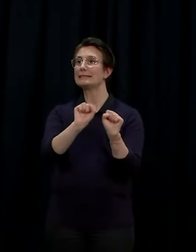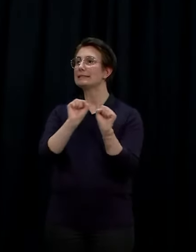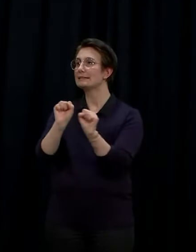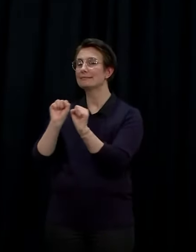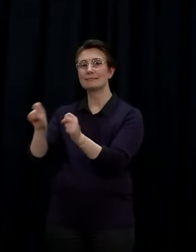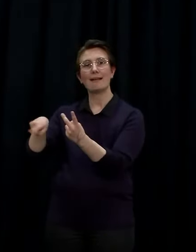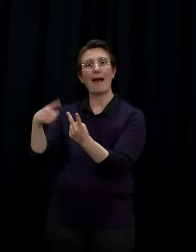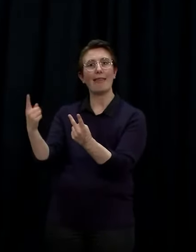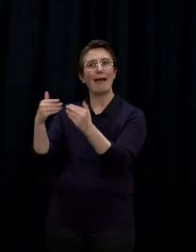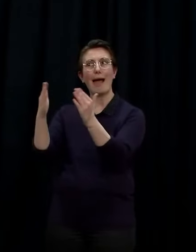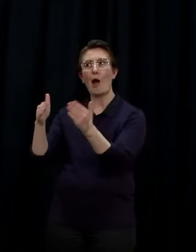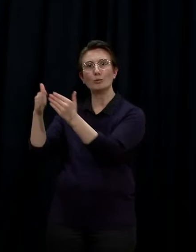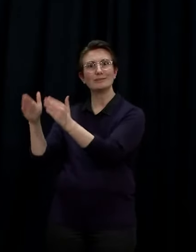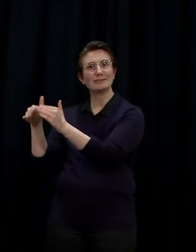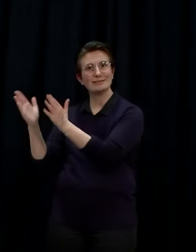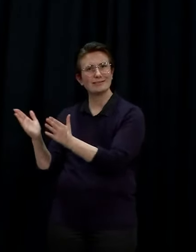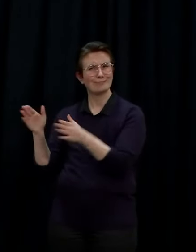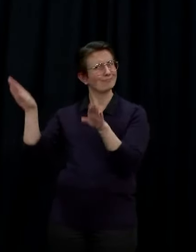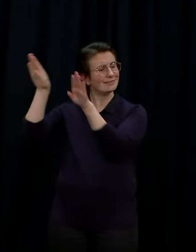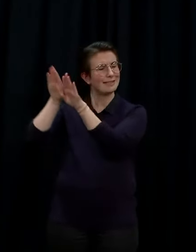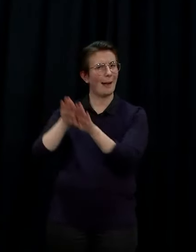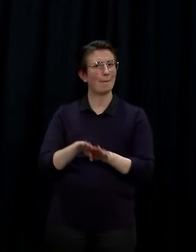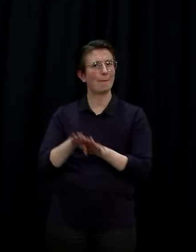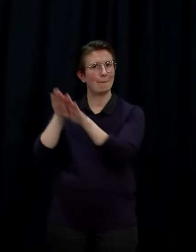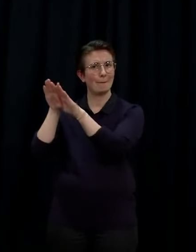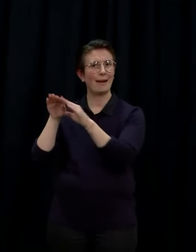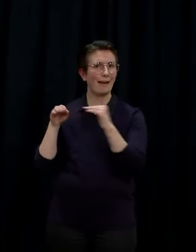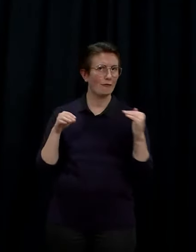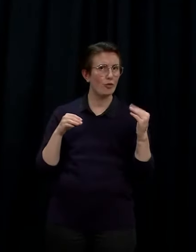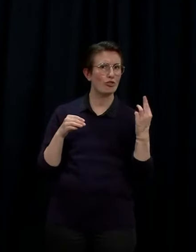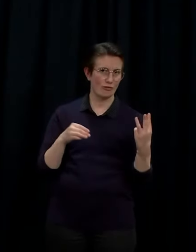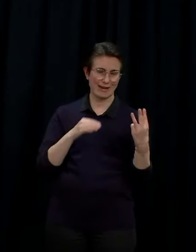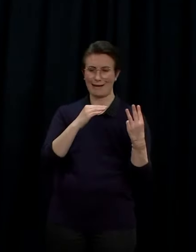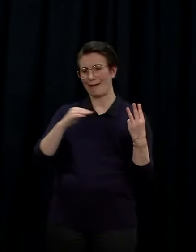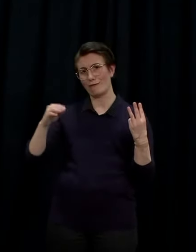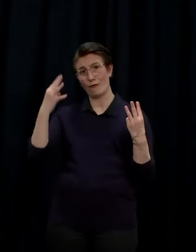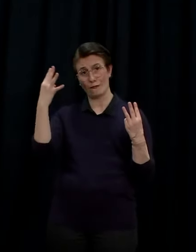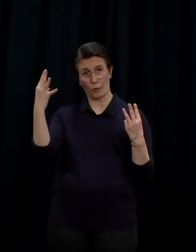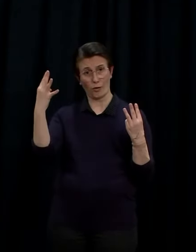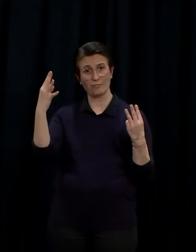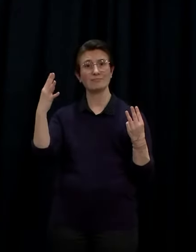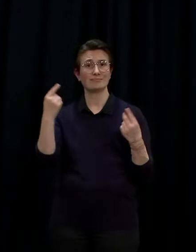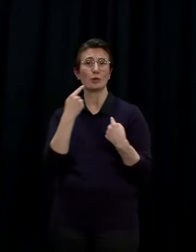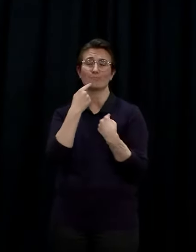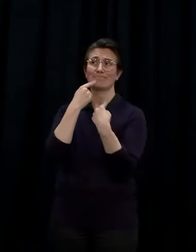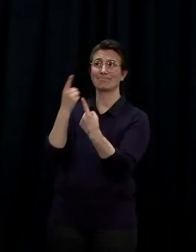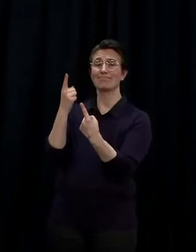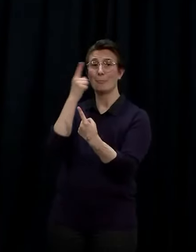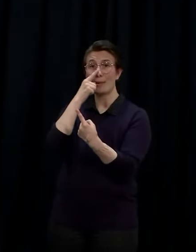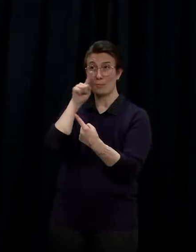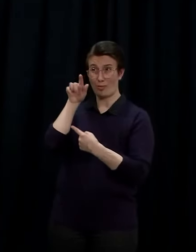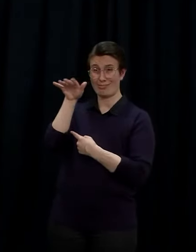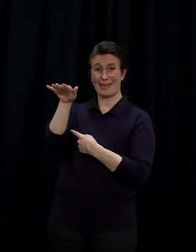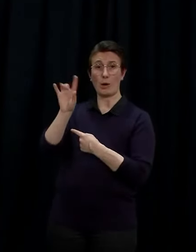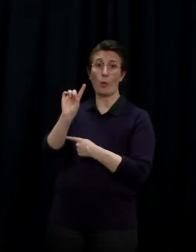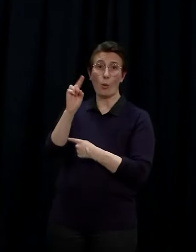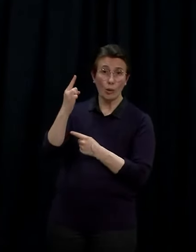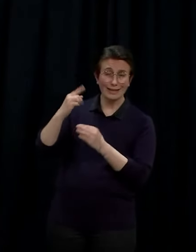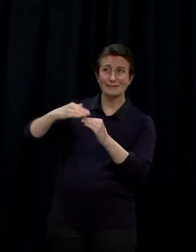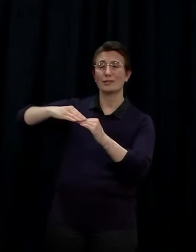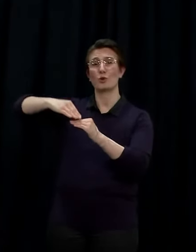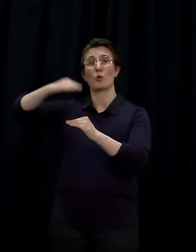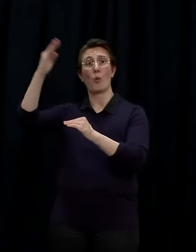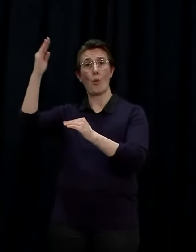continue in both 3 and 4. But what I'd also say to Auckland, everyone continues to be with you.